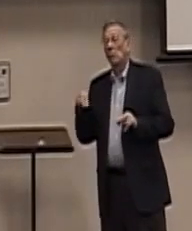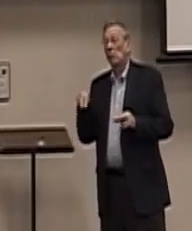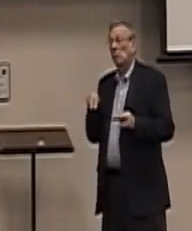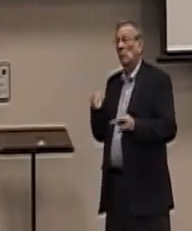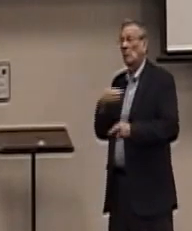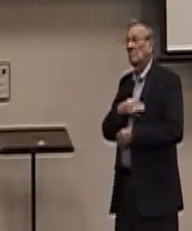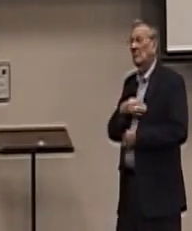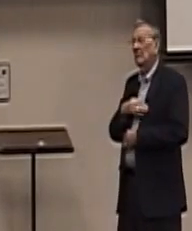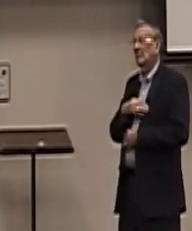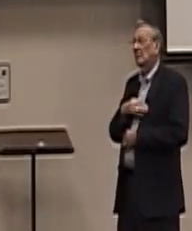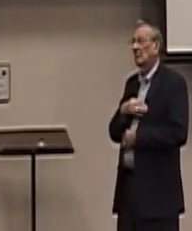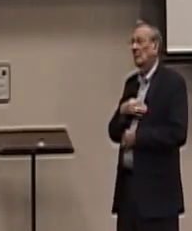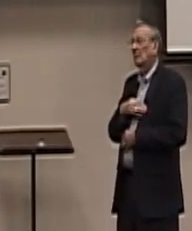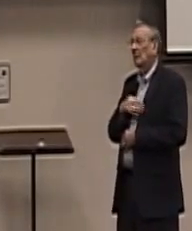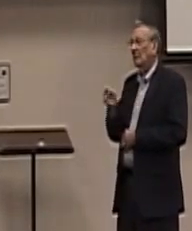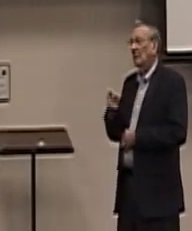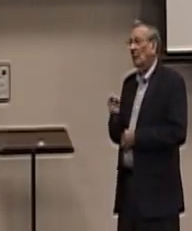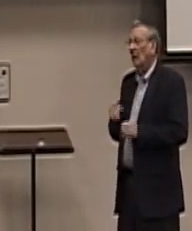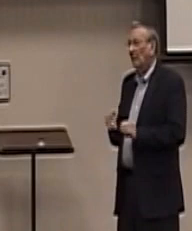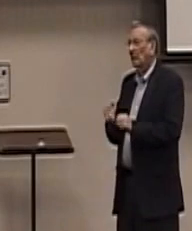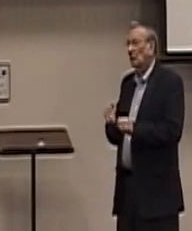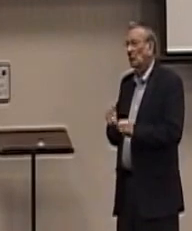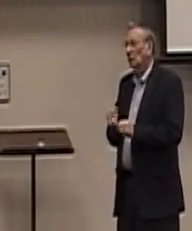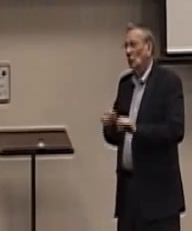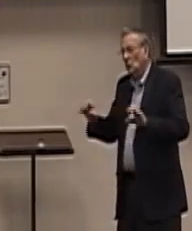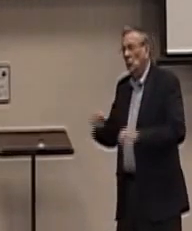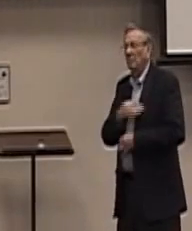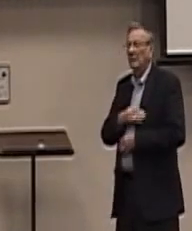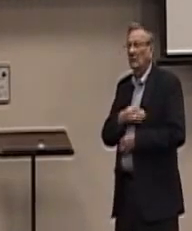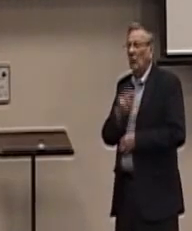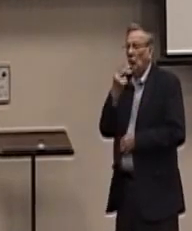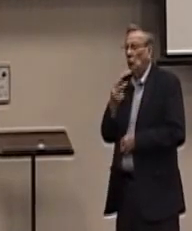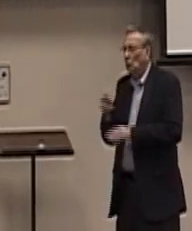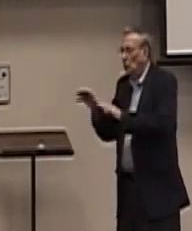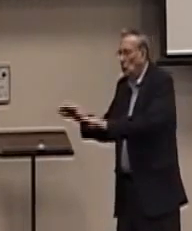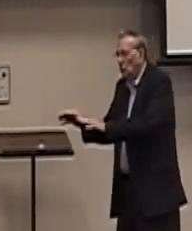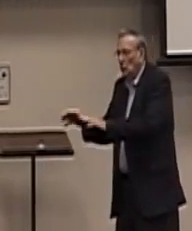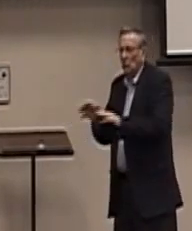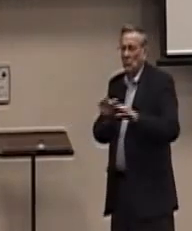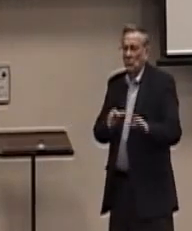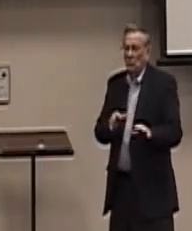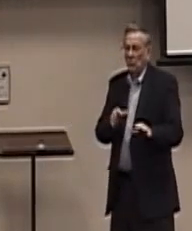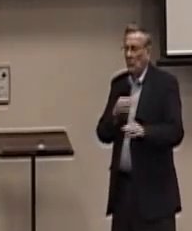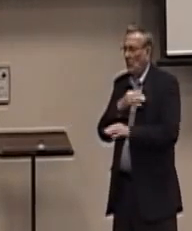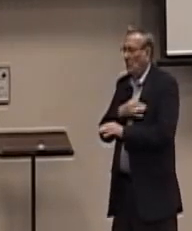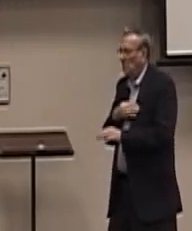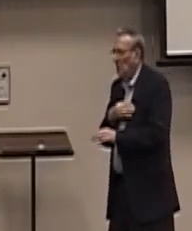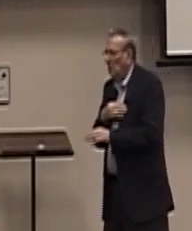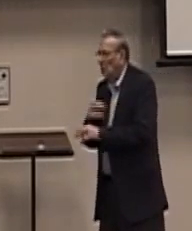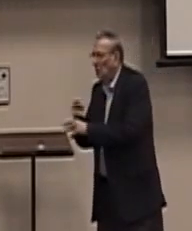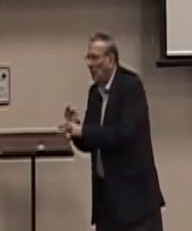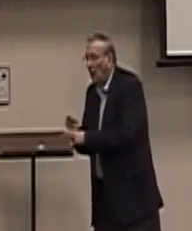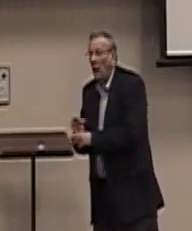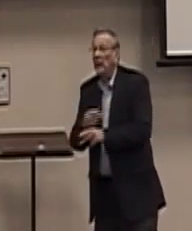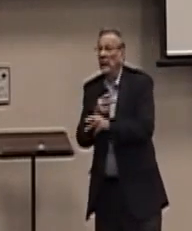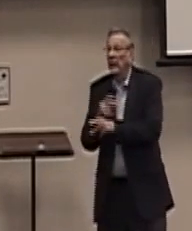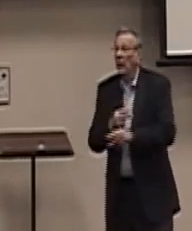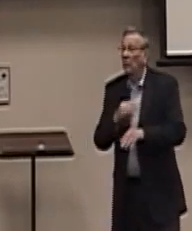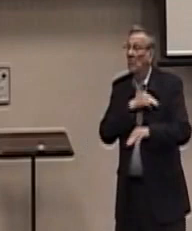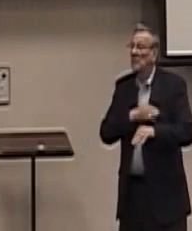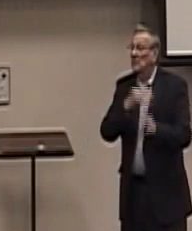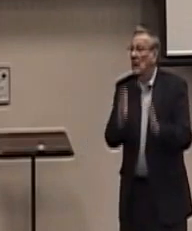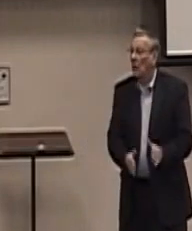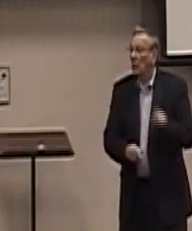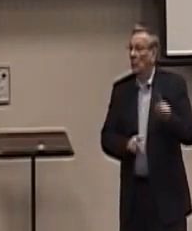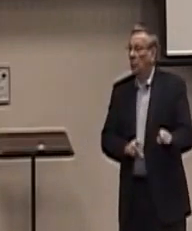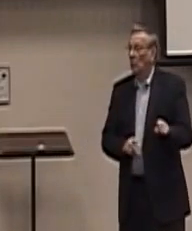as they endeavor to carry out missions, they look at two areas, that of mission care and missionary care. And I want to talk a little bit about how those